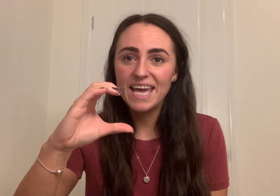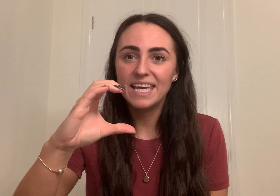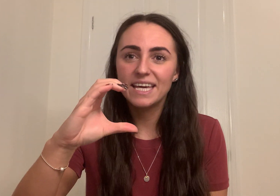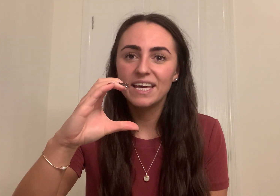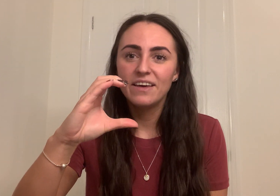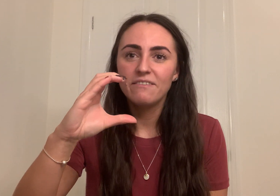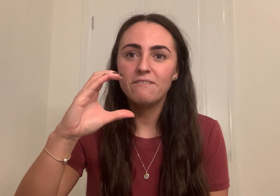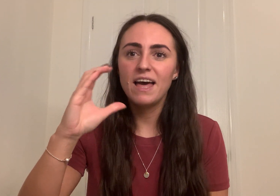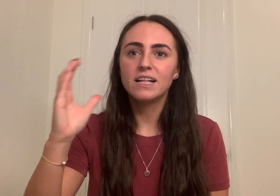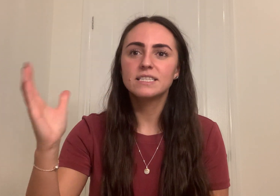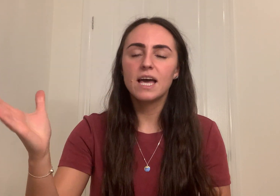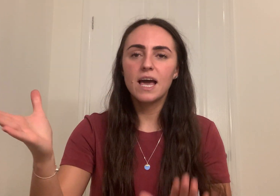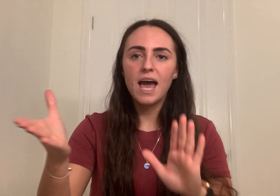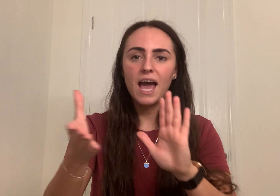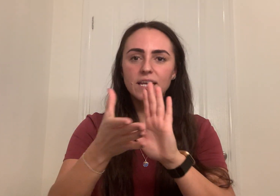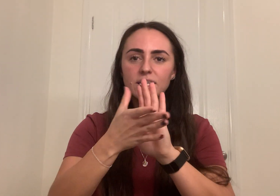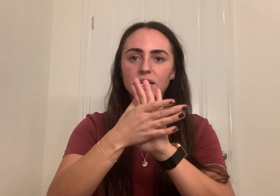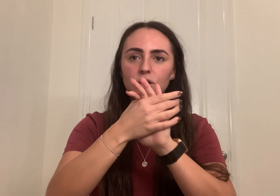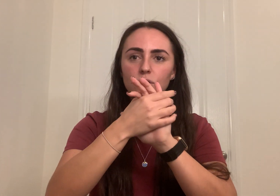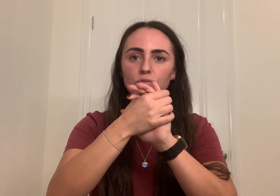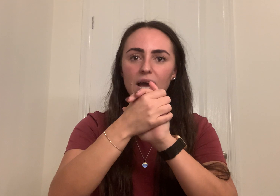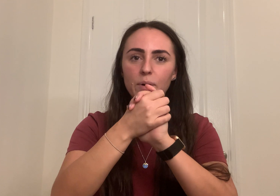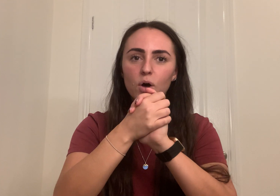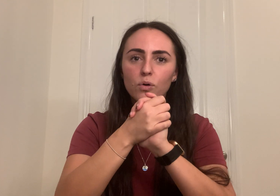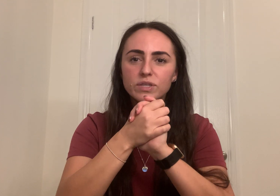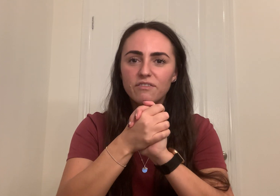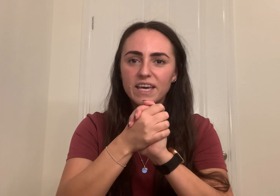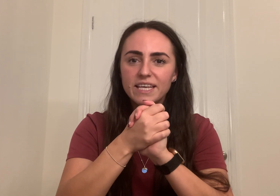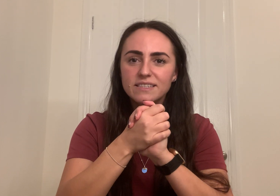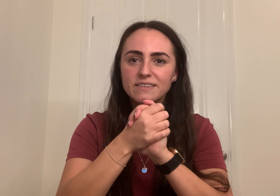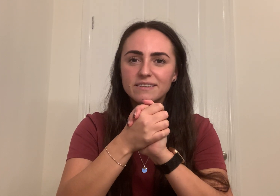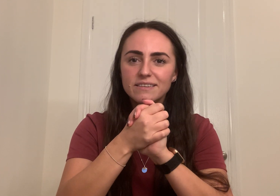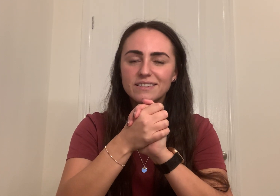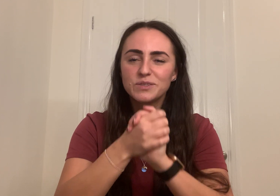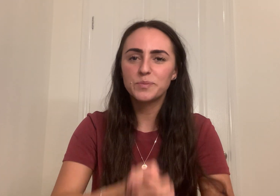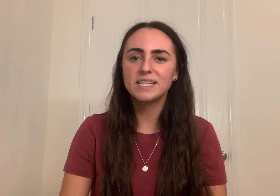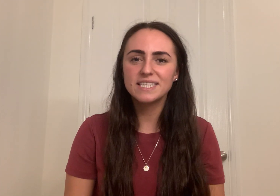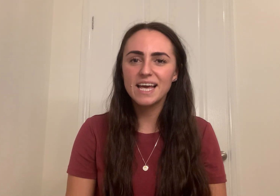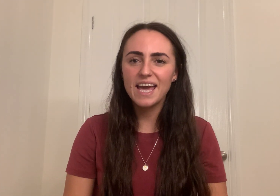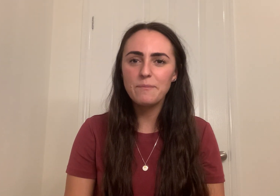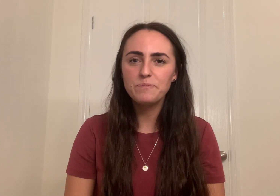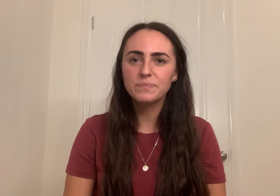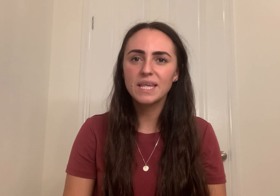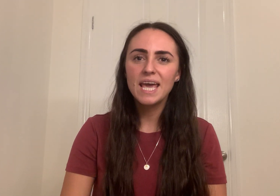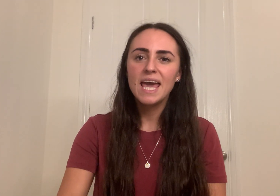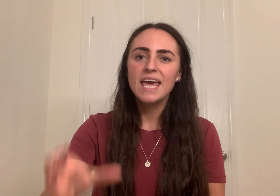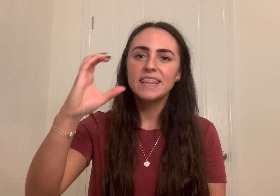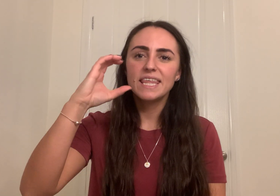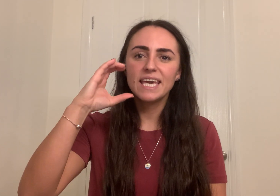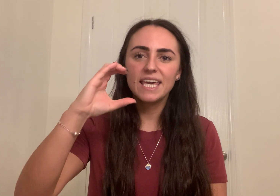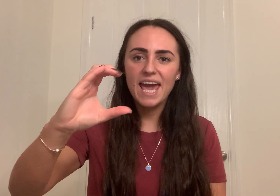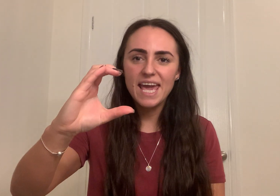cake felt a hand grab hold of his. Should we practice that again? The